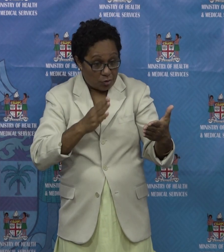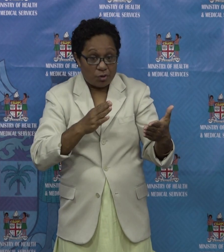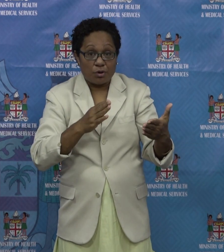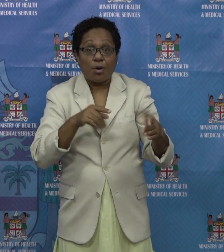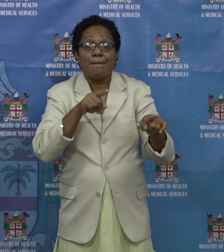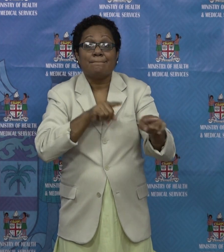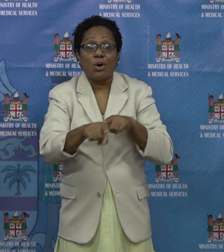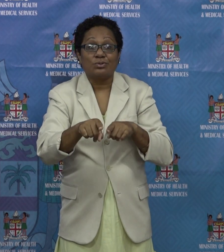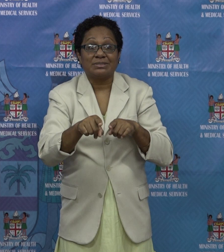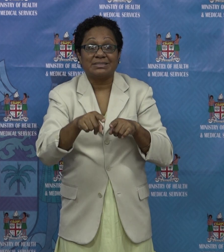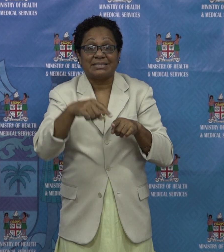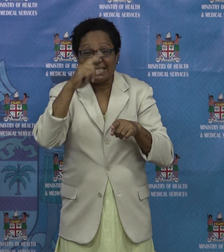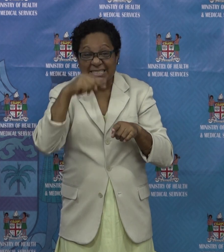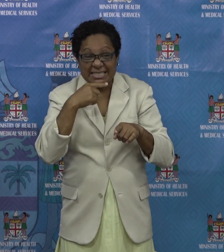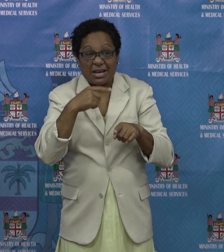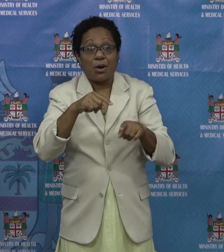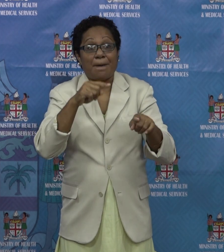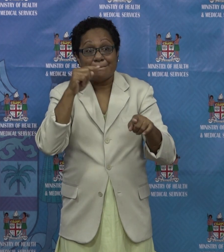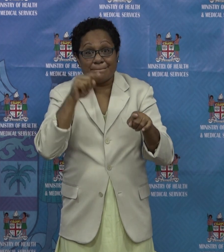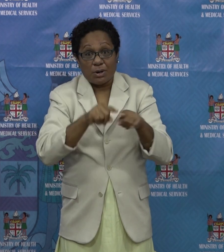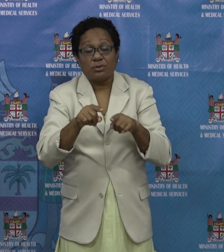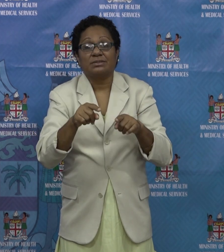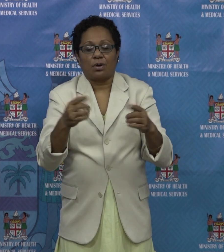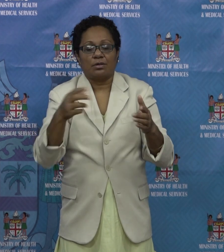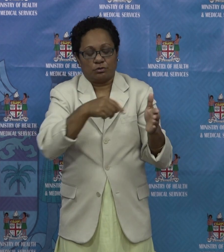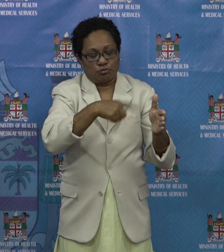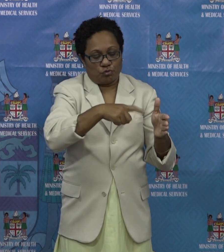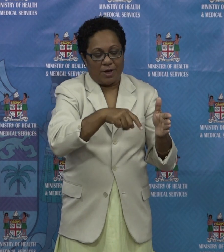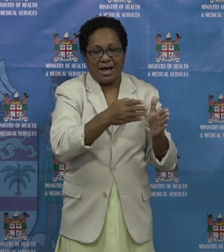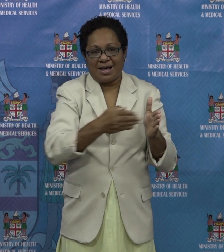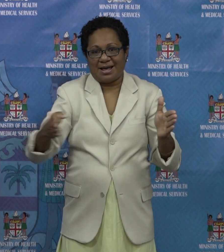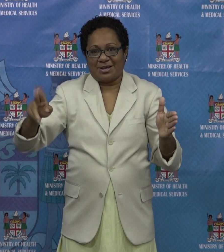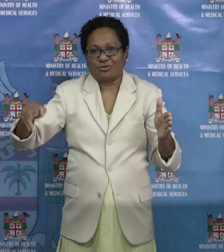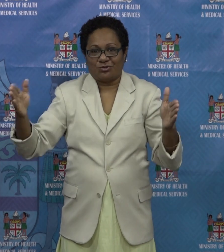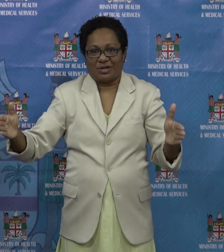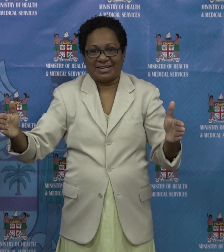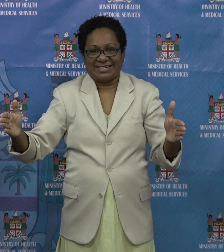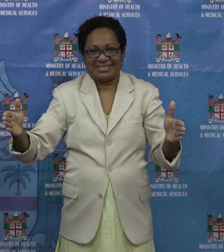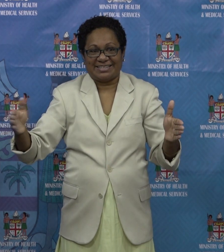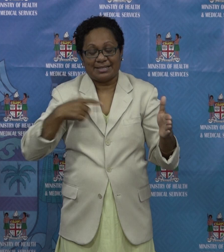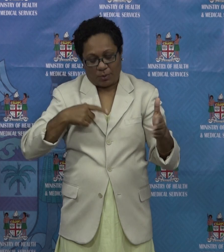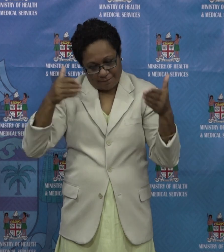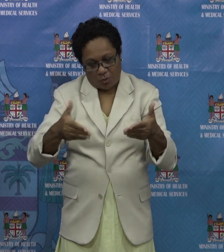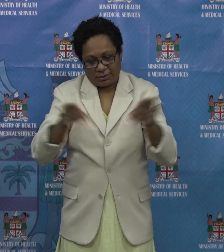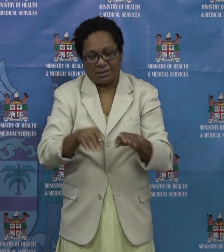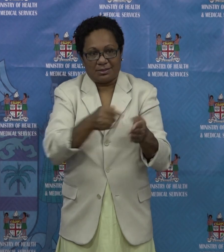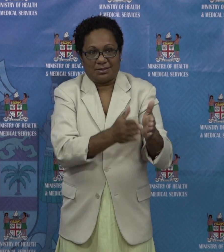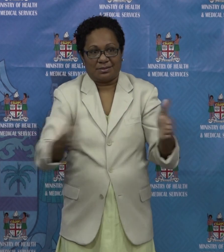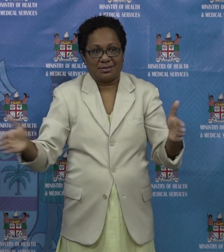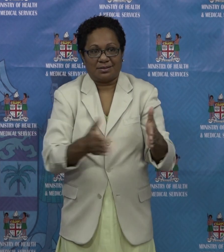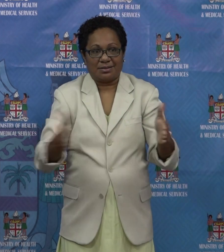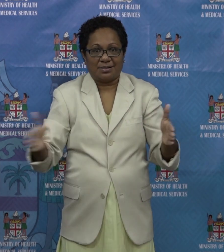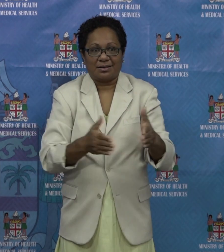the Suvarnasori corridor. And that's also the extent of the distribution that we could work out. Otherwise, the contacts are